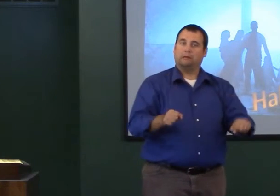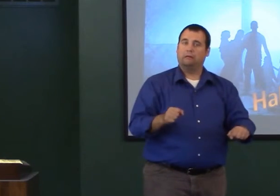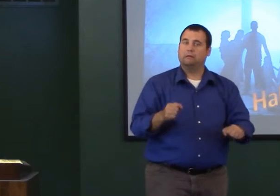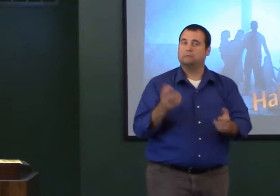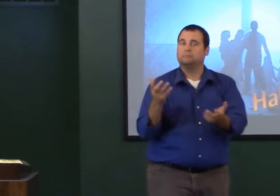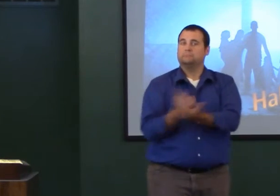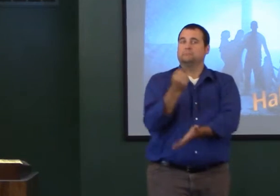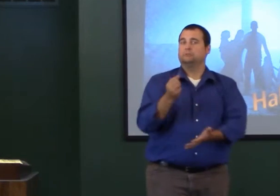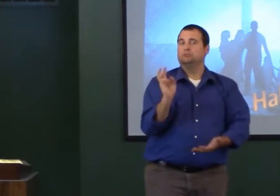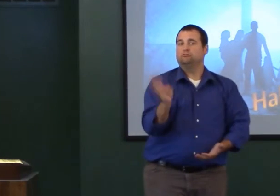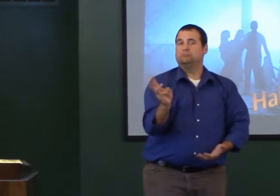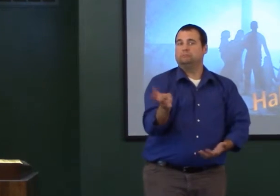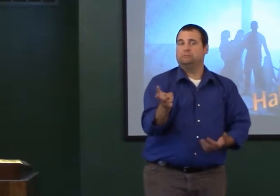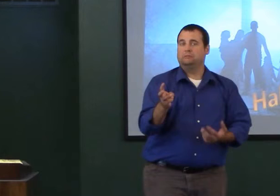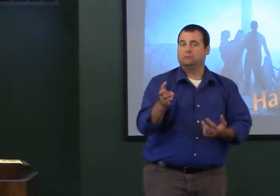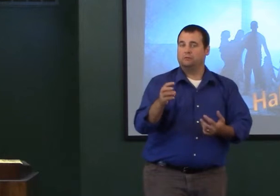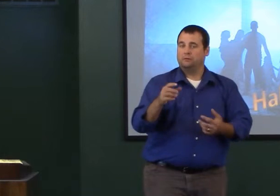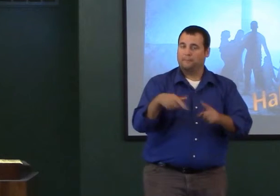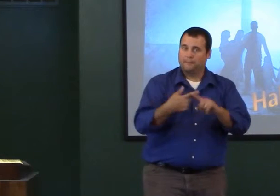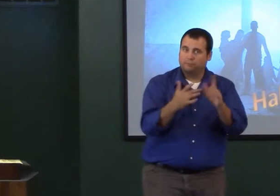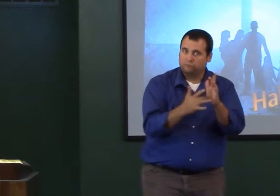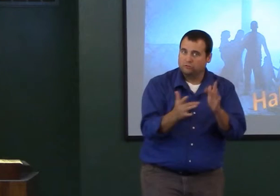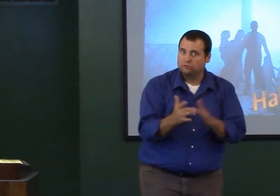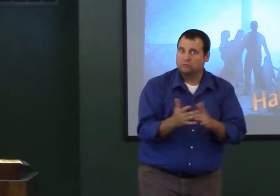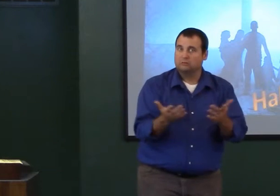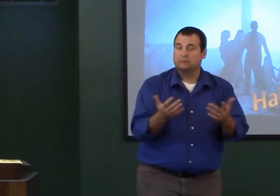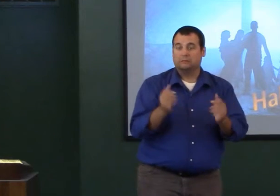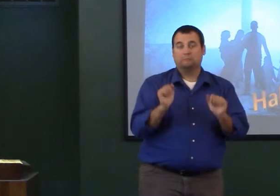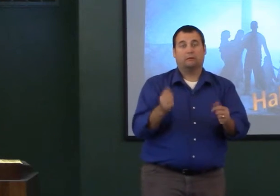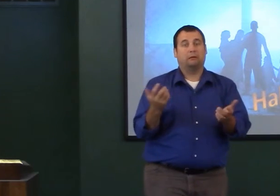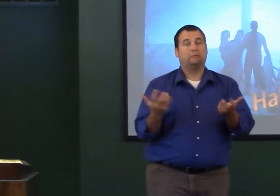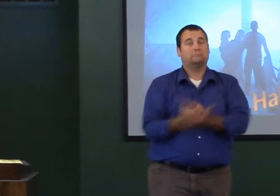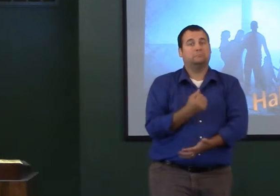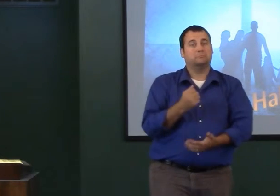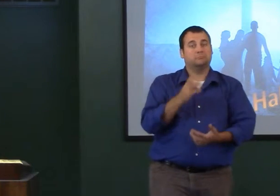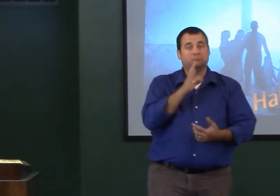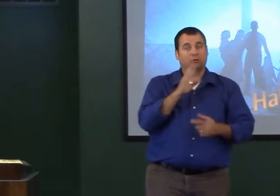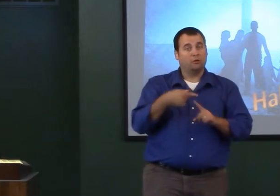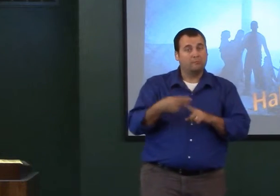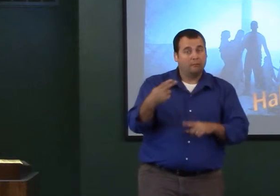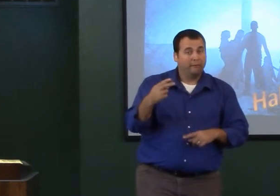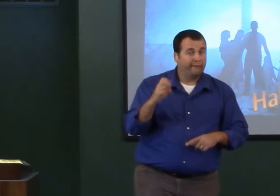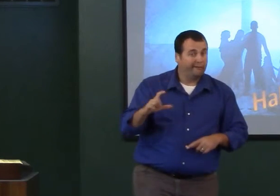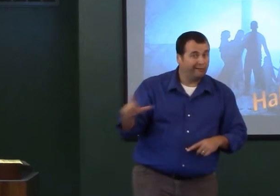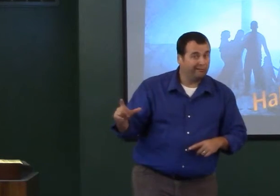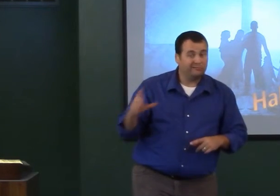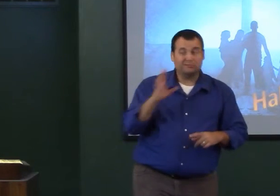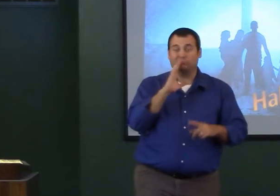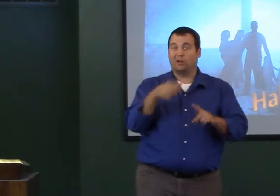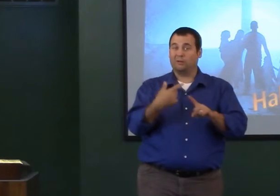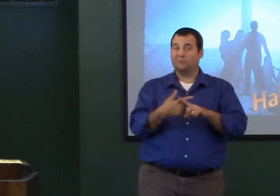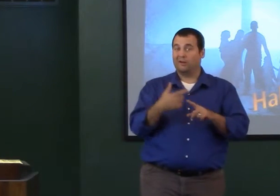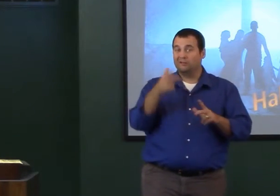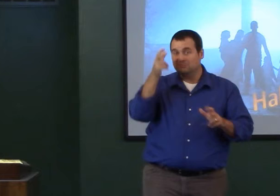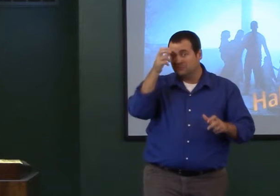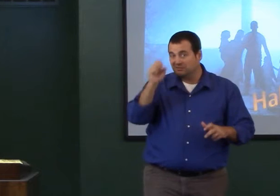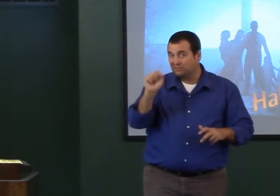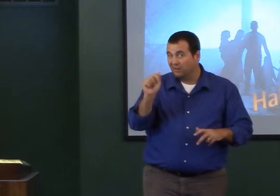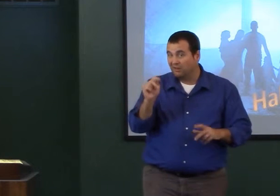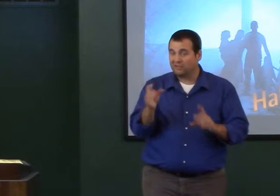around and we can get, we can witness about, get the opportunity to witness about Jesus,